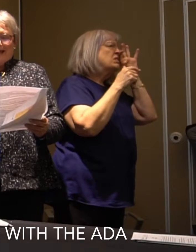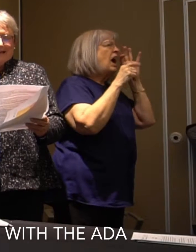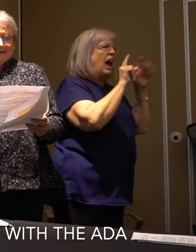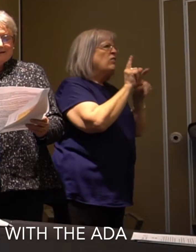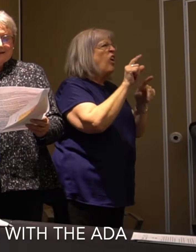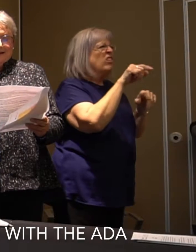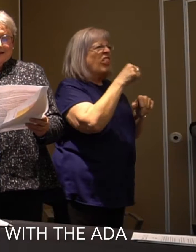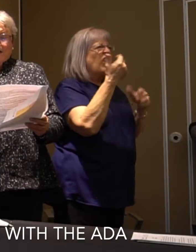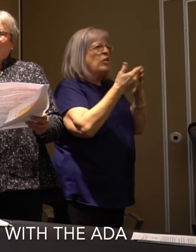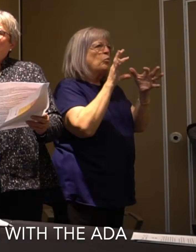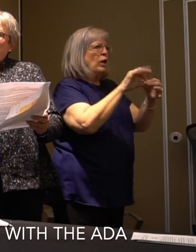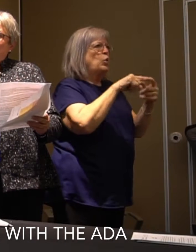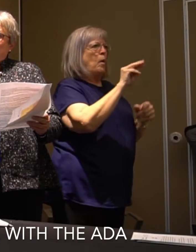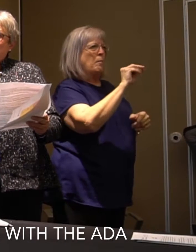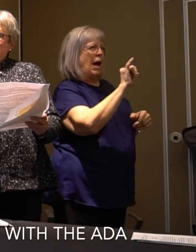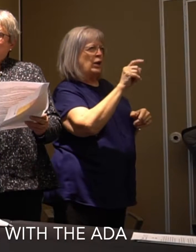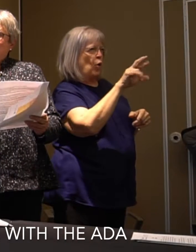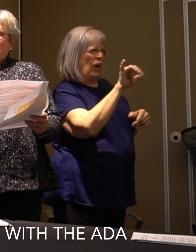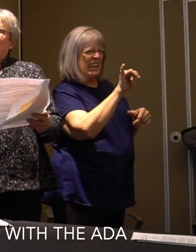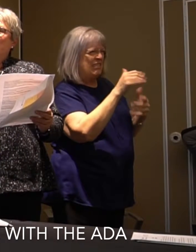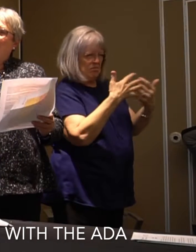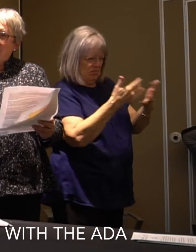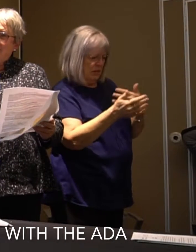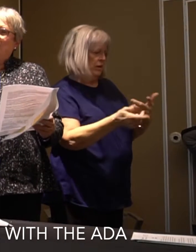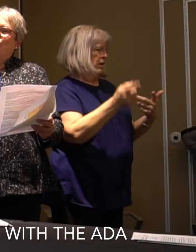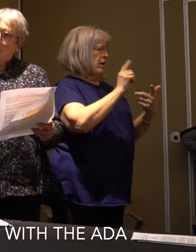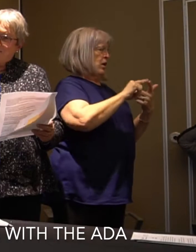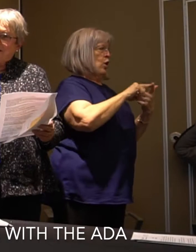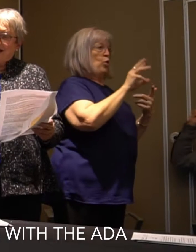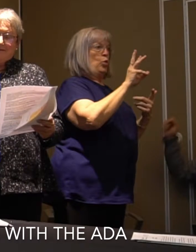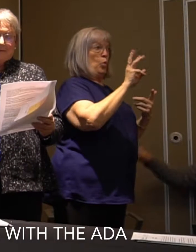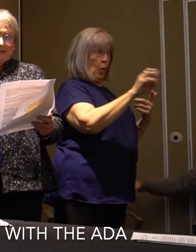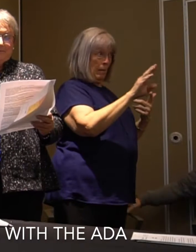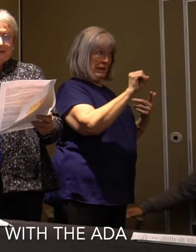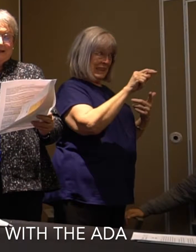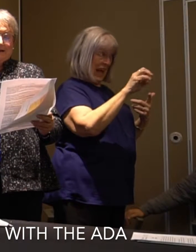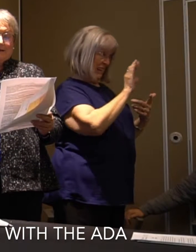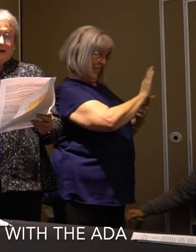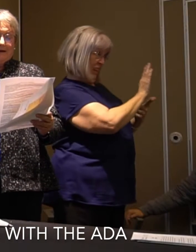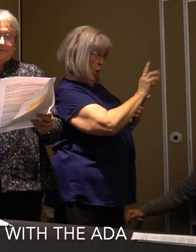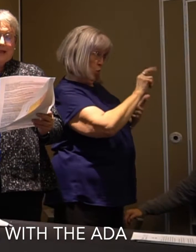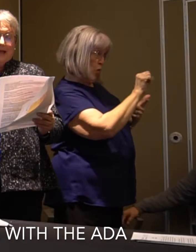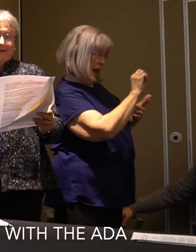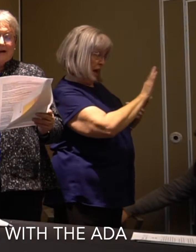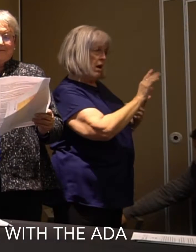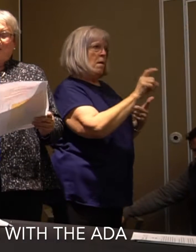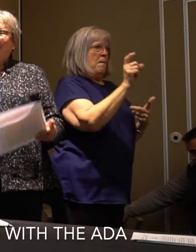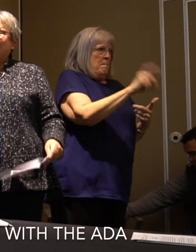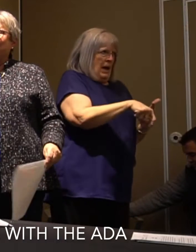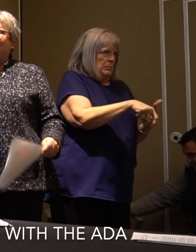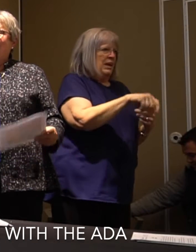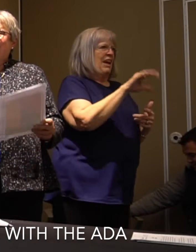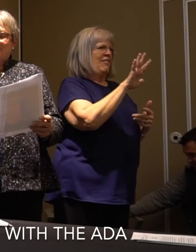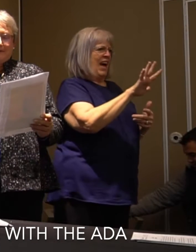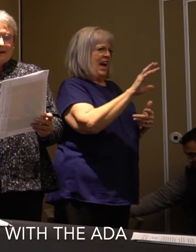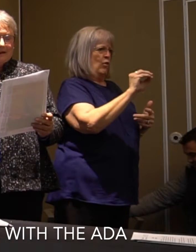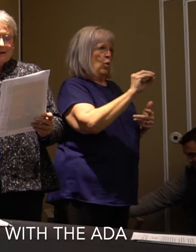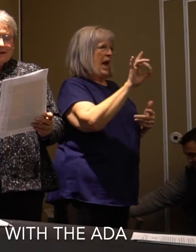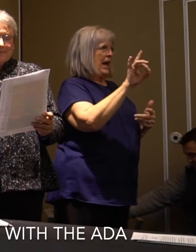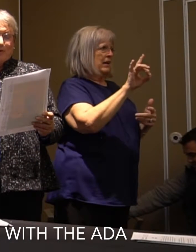minority status. Their website, the RAY's website, must be 508